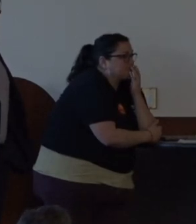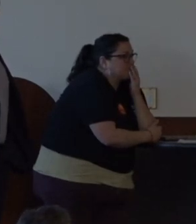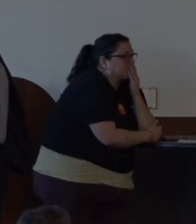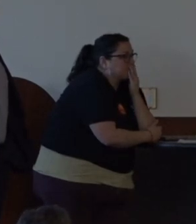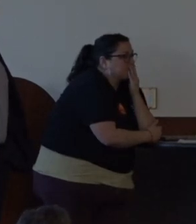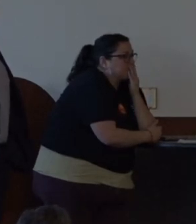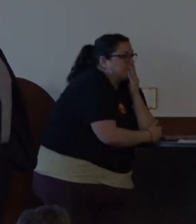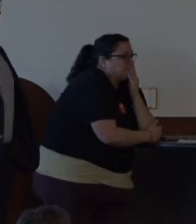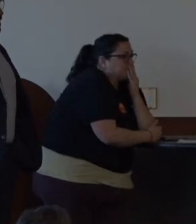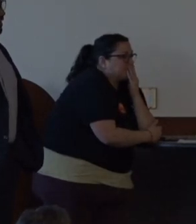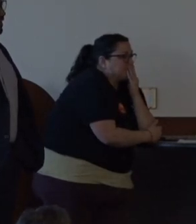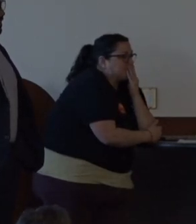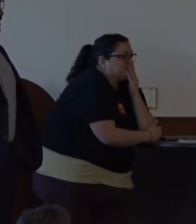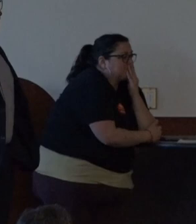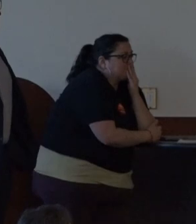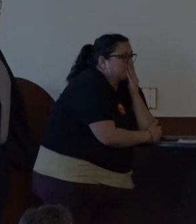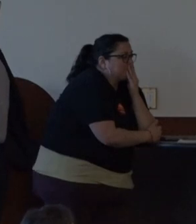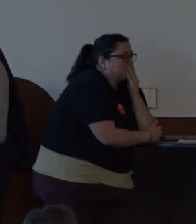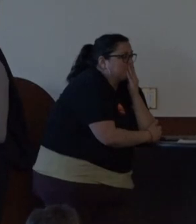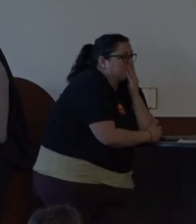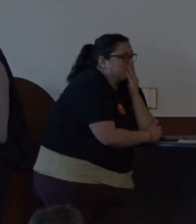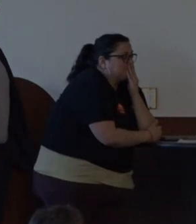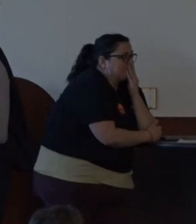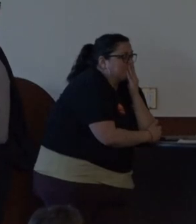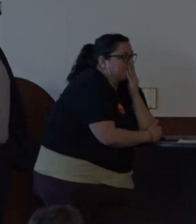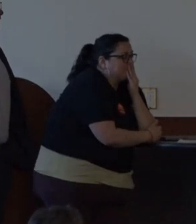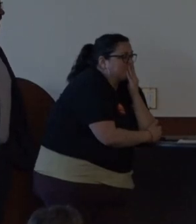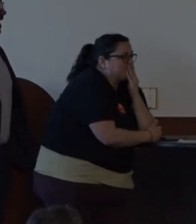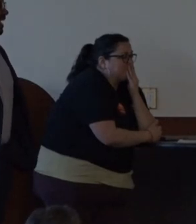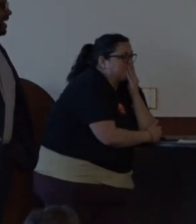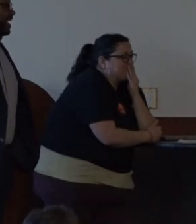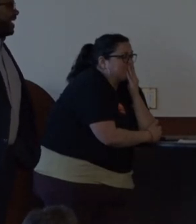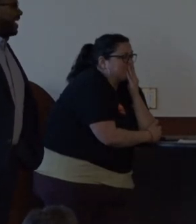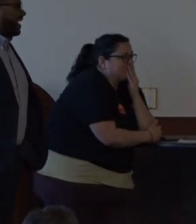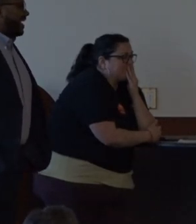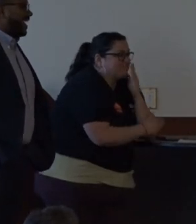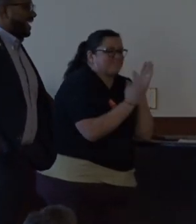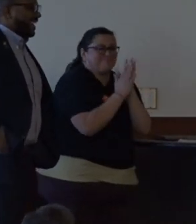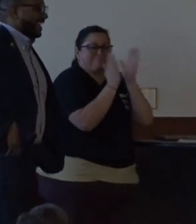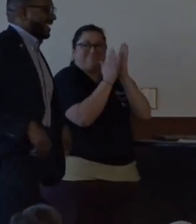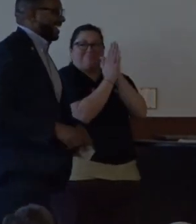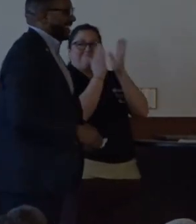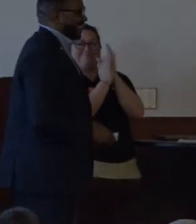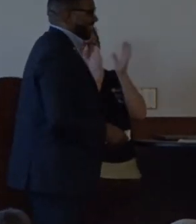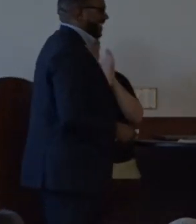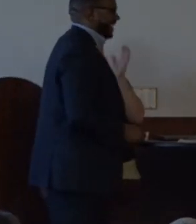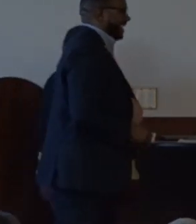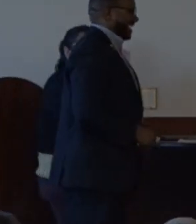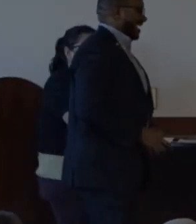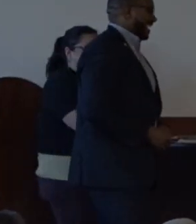financial practices for hospitals. So let's give a warm welcome to Representative Nelson, everyone.